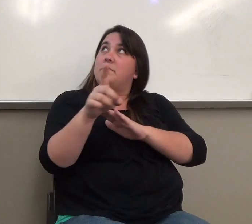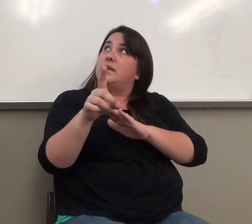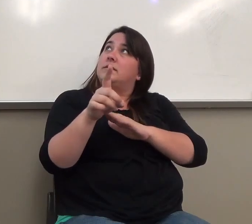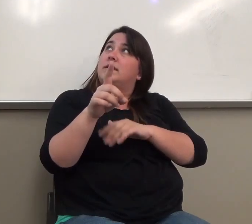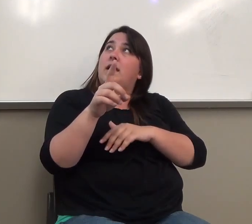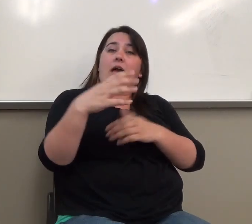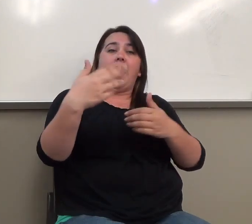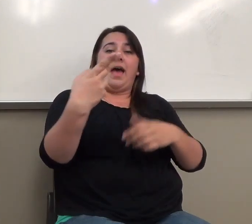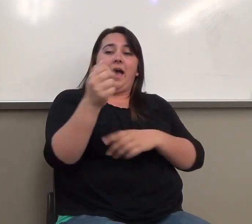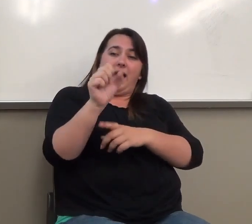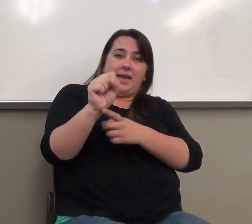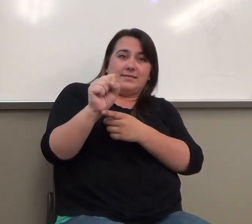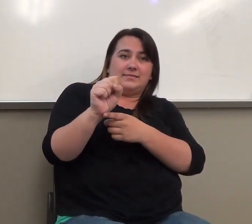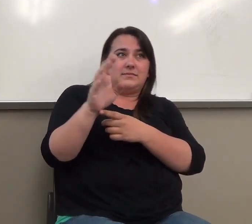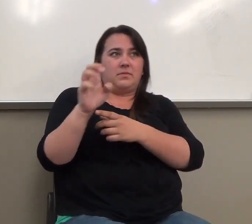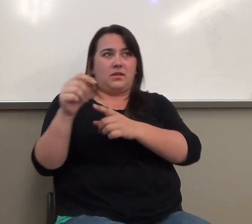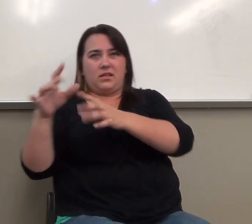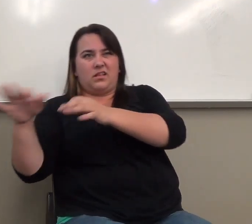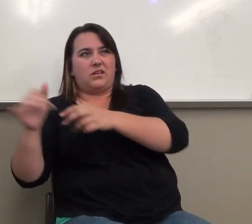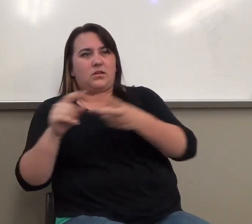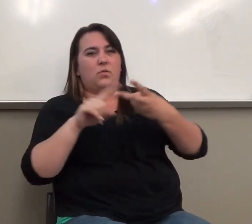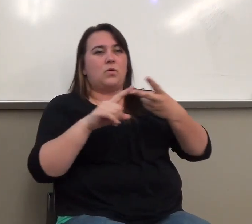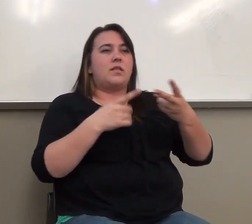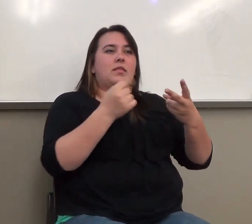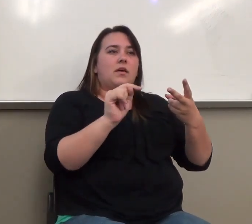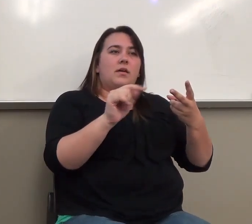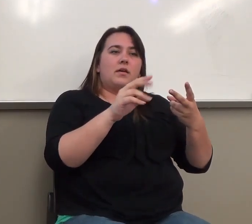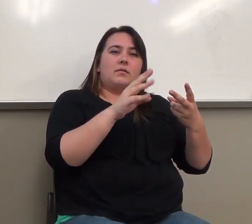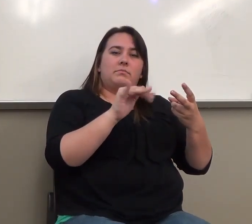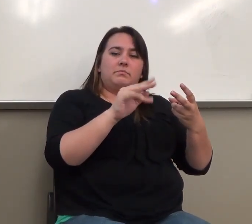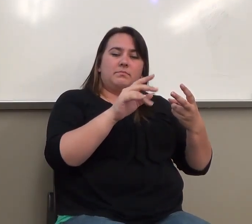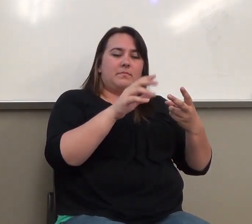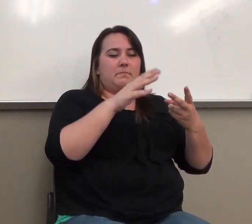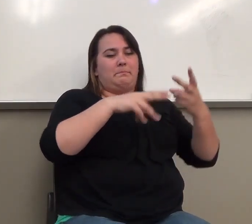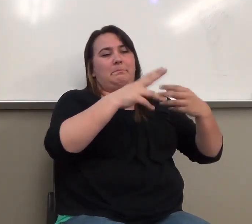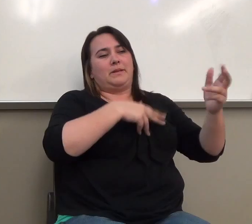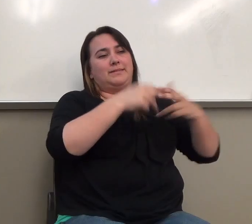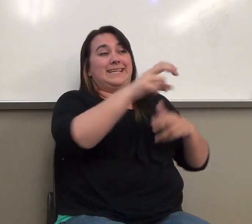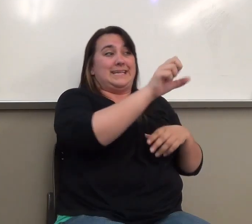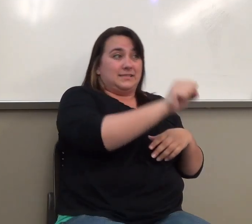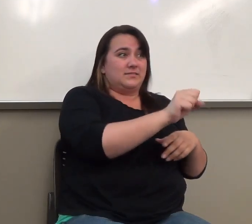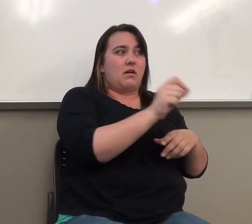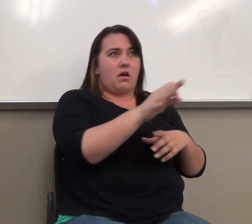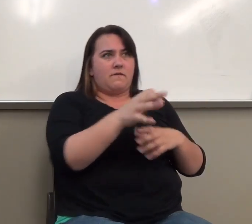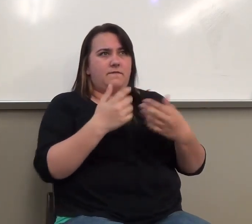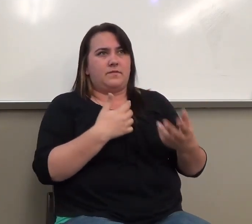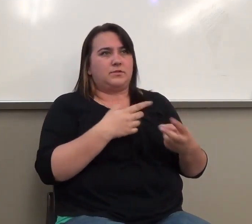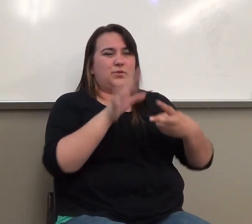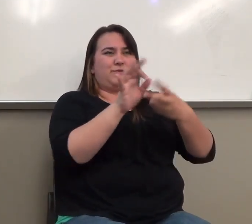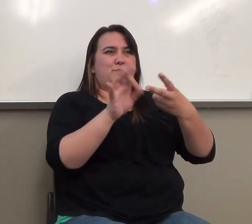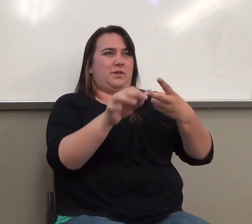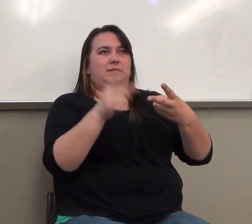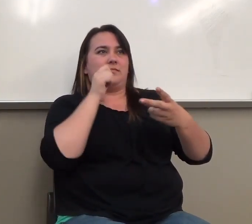says, which one do you want to say? The building of planned unit developments has,